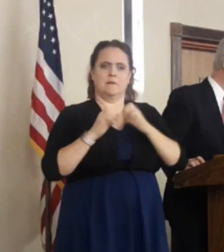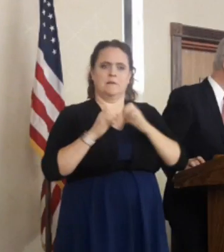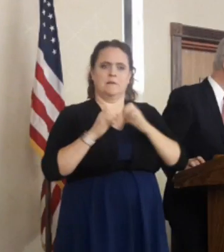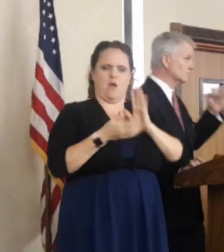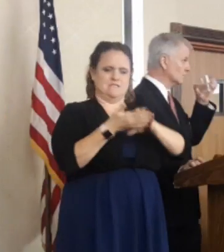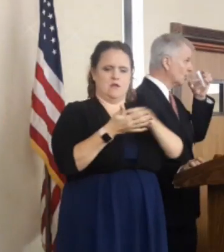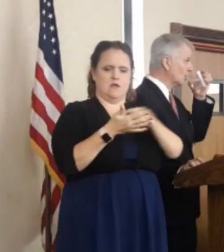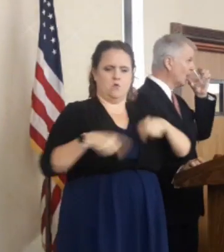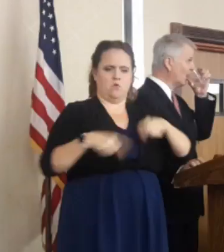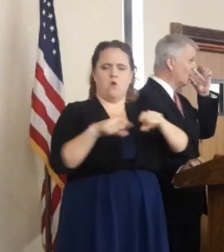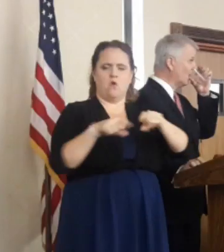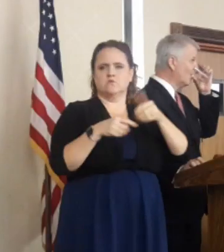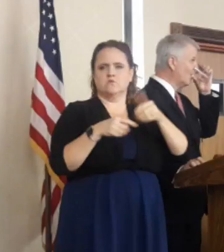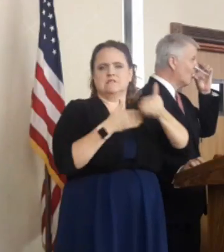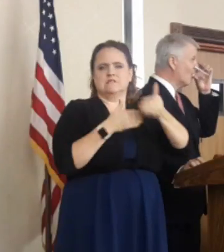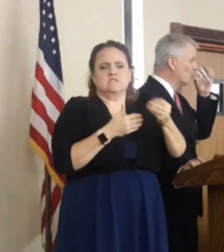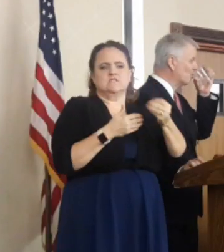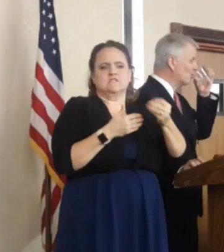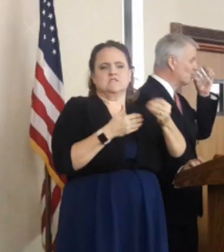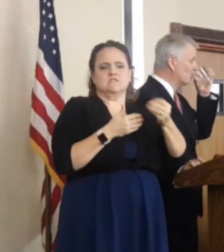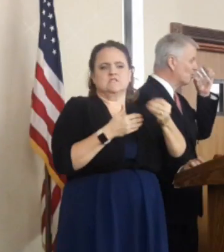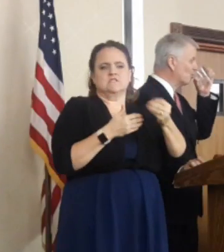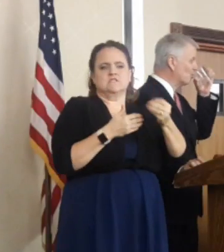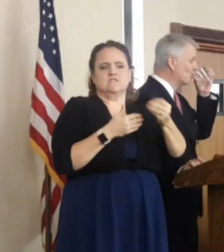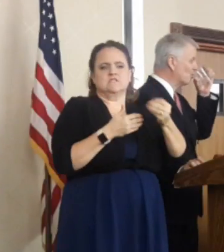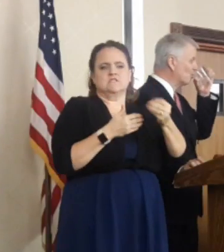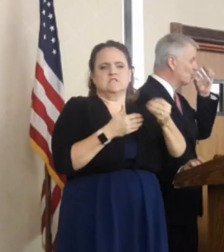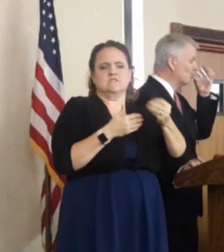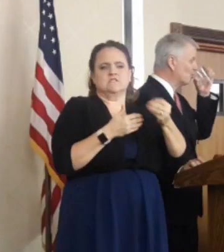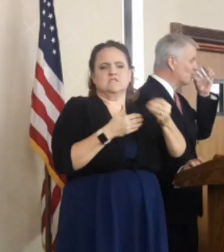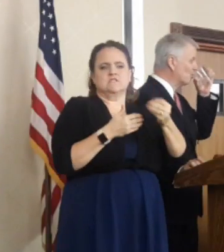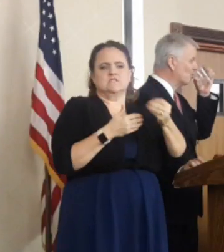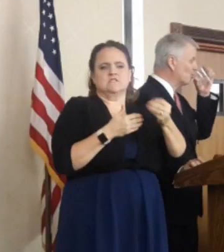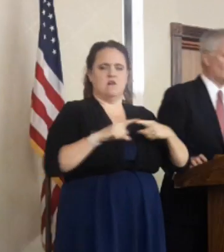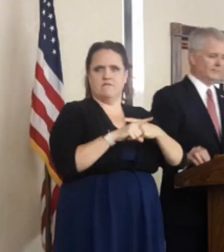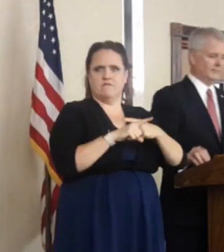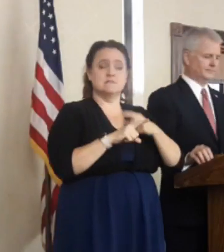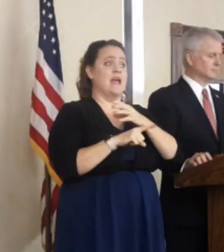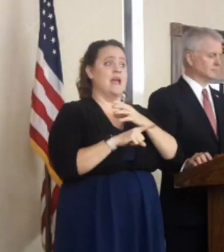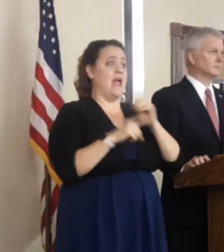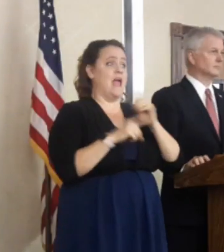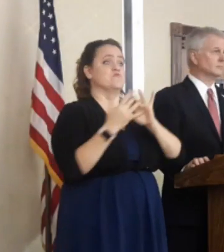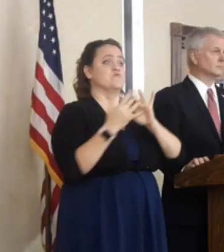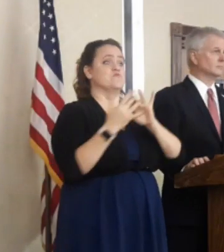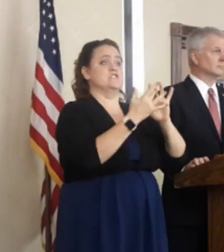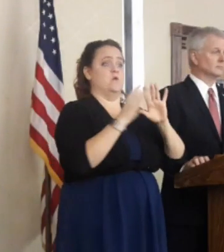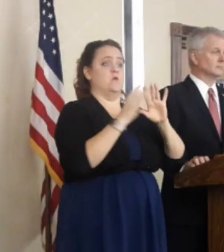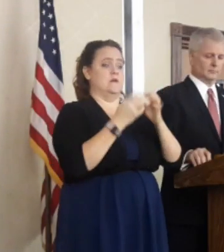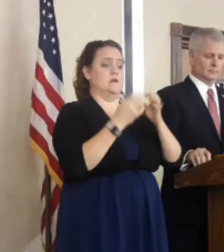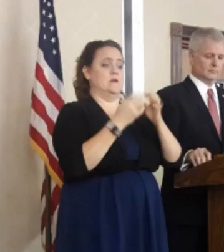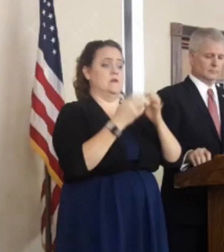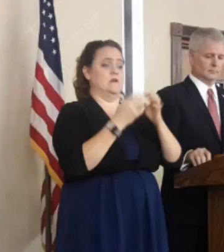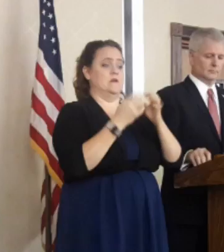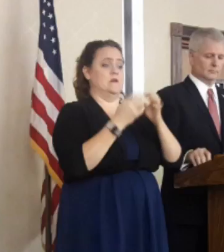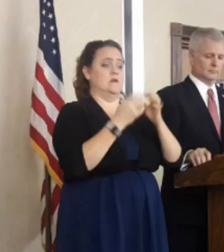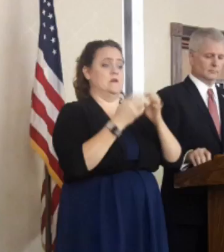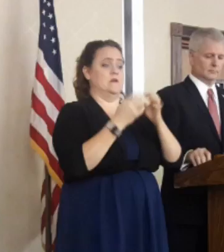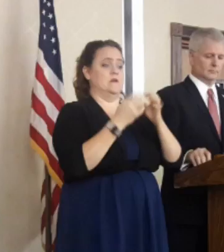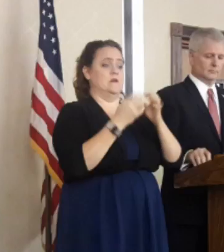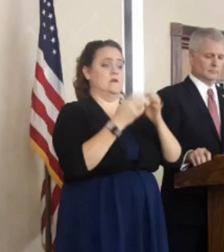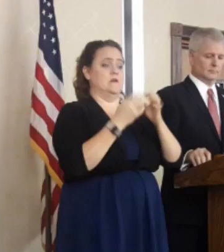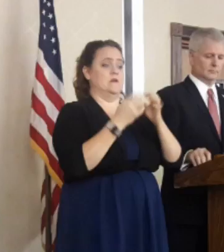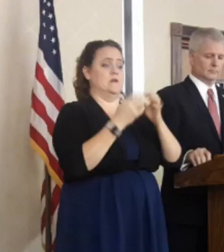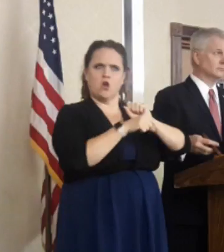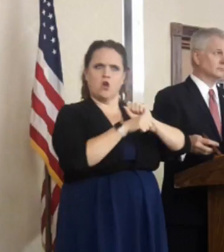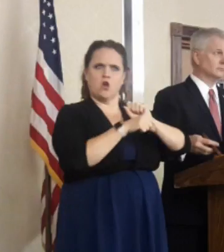meetings to minimize conflicts, and I'll also be reaching out to committee chairs to work on any needs that they may have